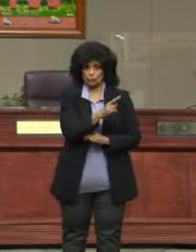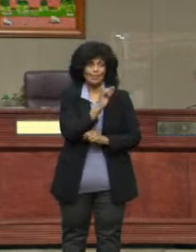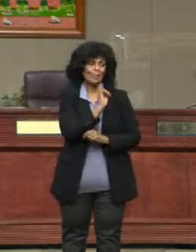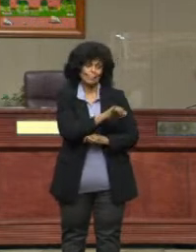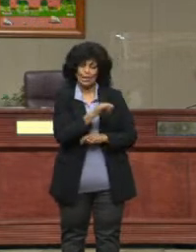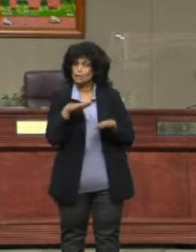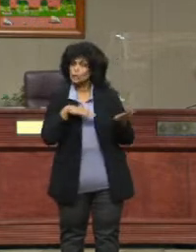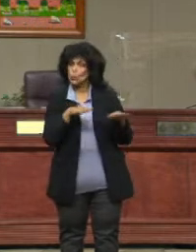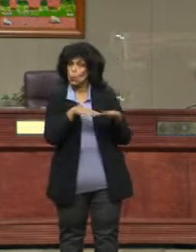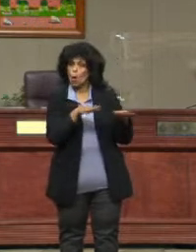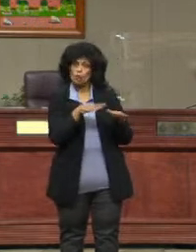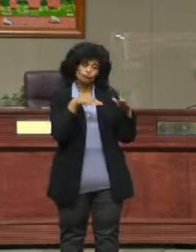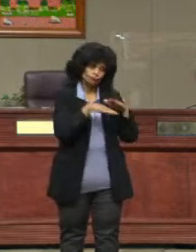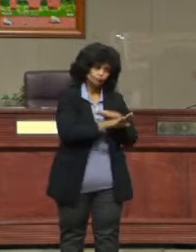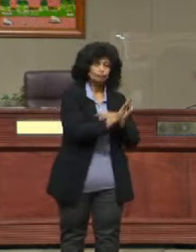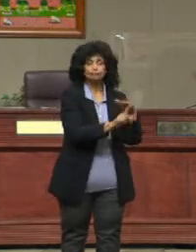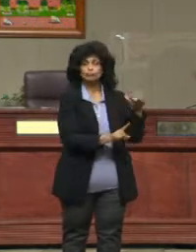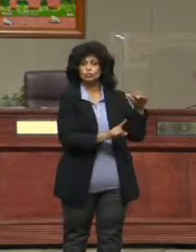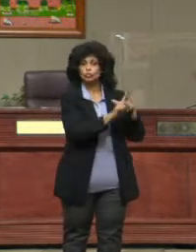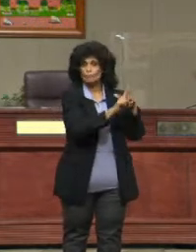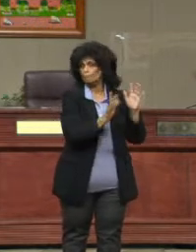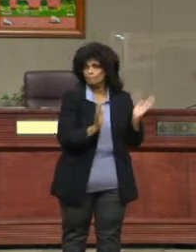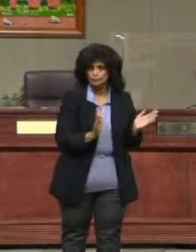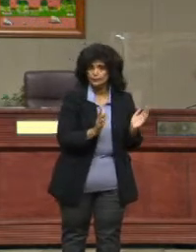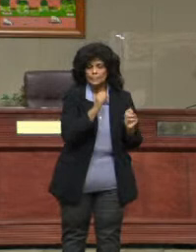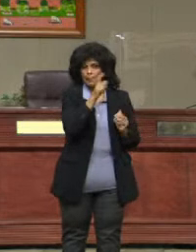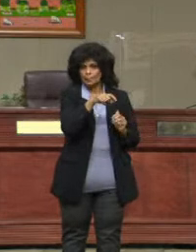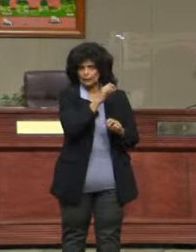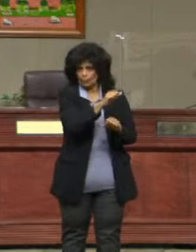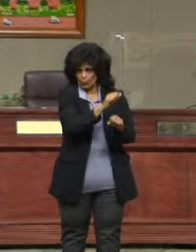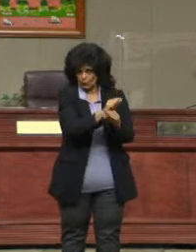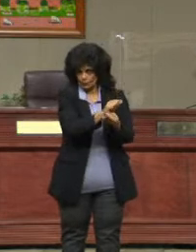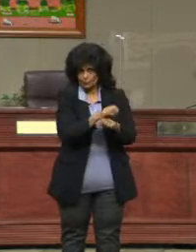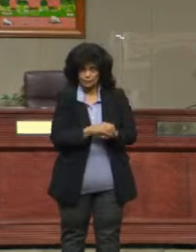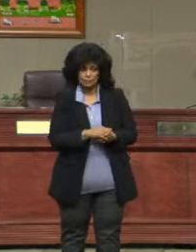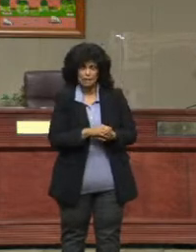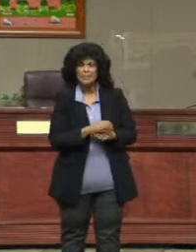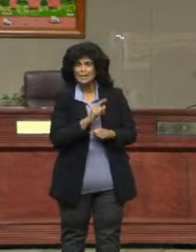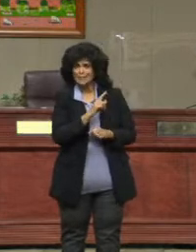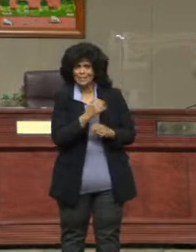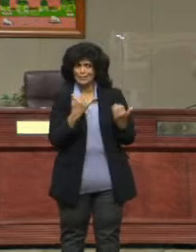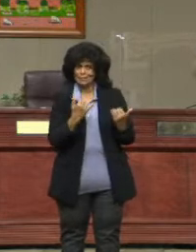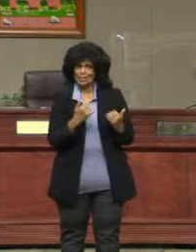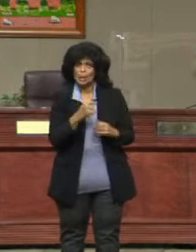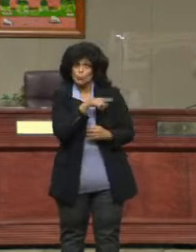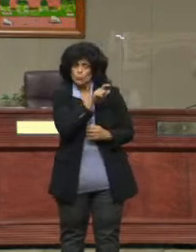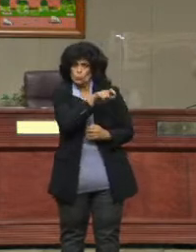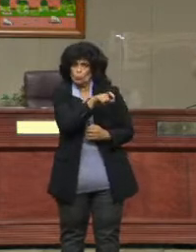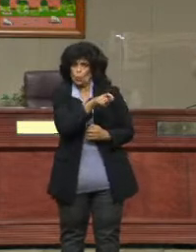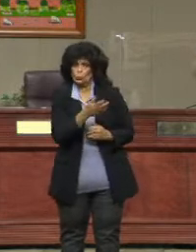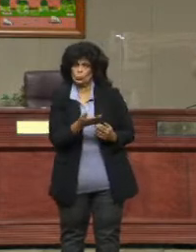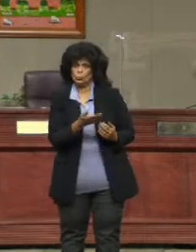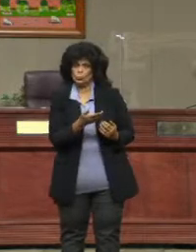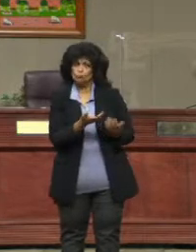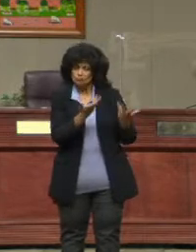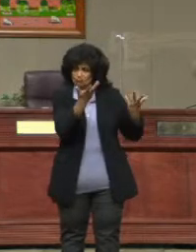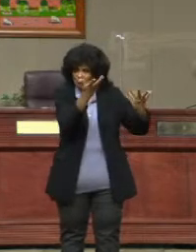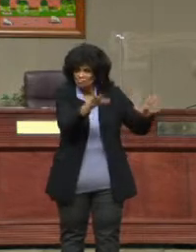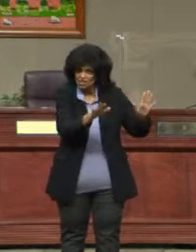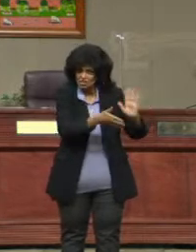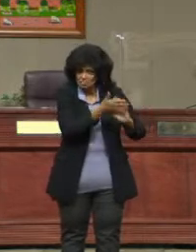appointments are necessary. Currently, the location is slated to close Wednesday, May the